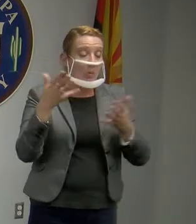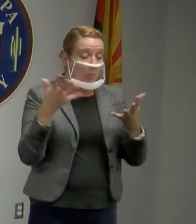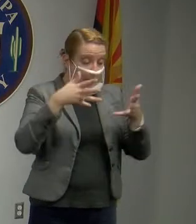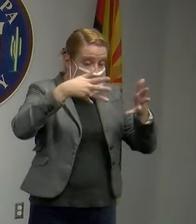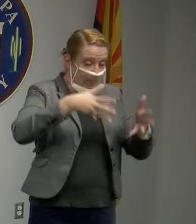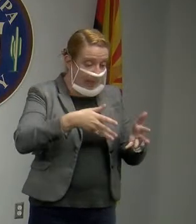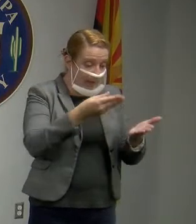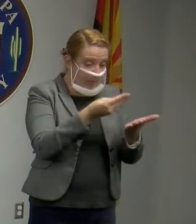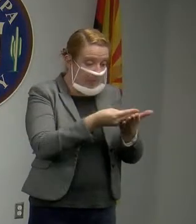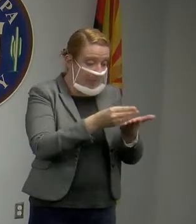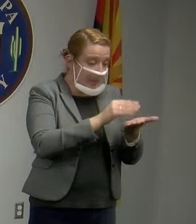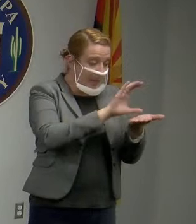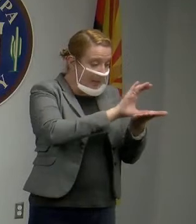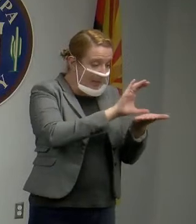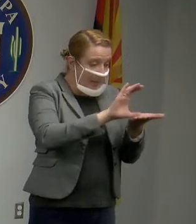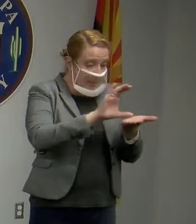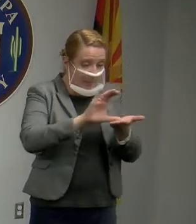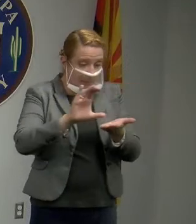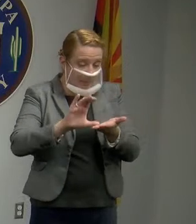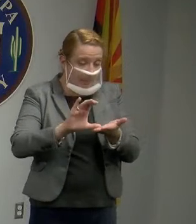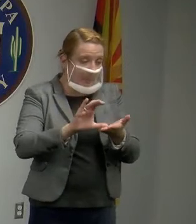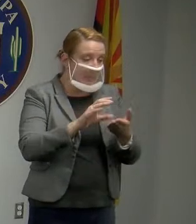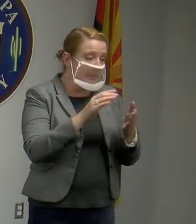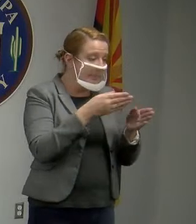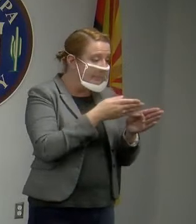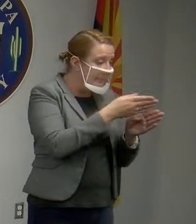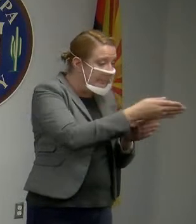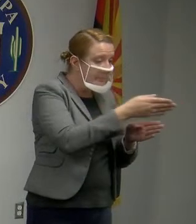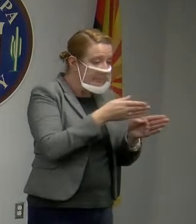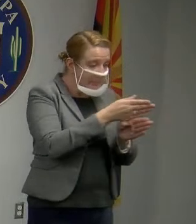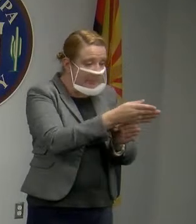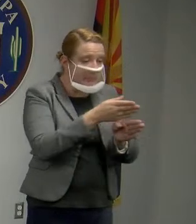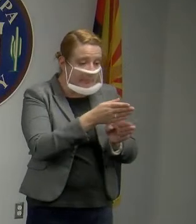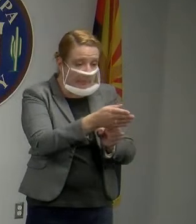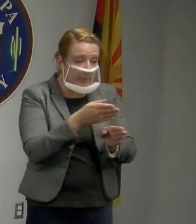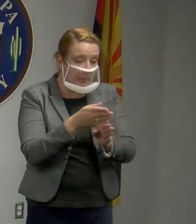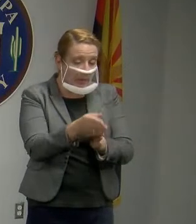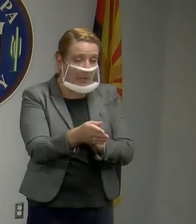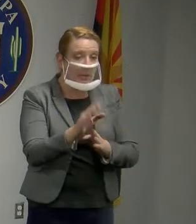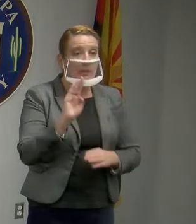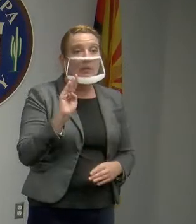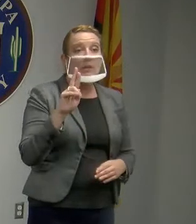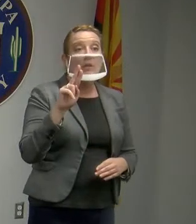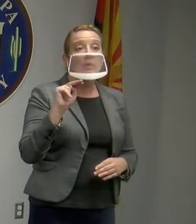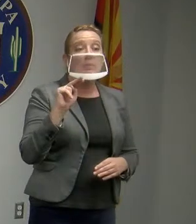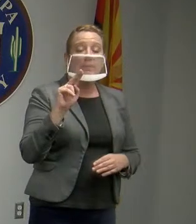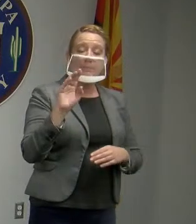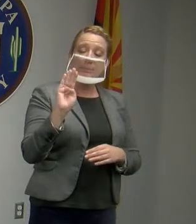as Bruce explained, he was already well on his way. He had staffed up to help